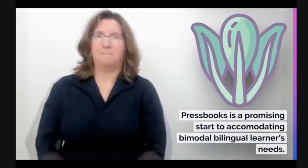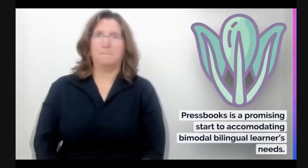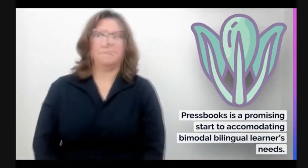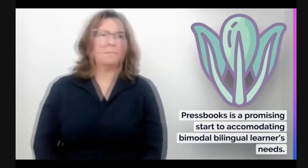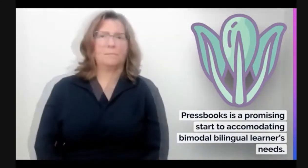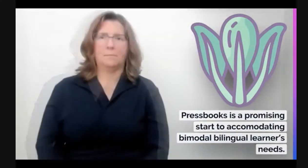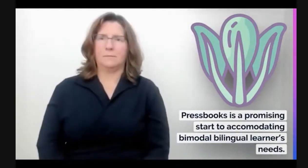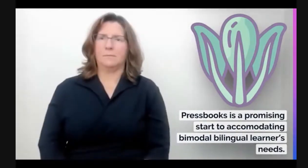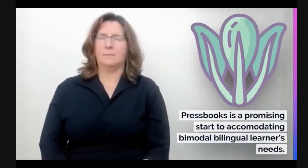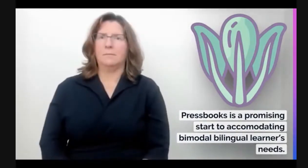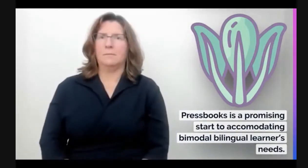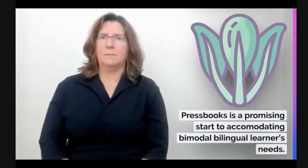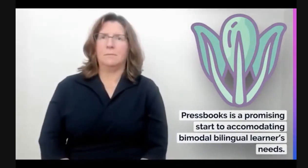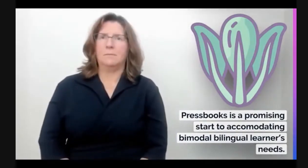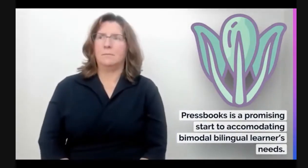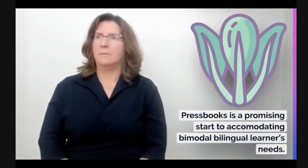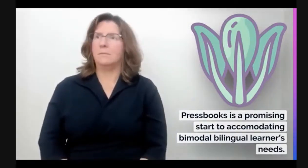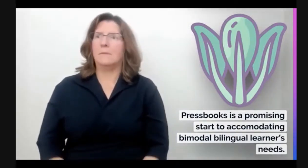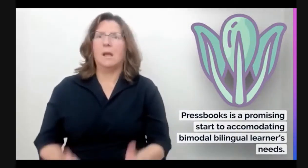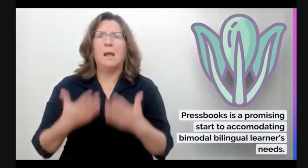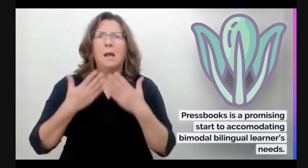resources.